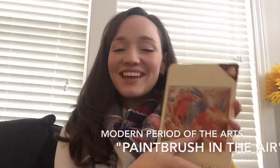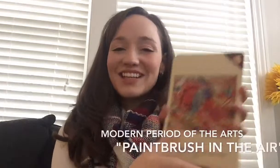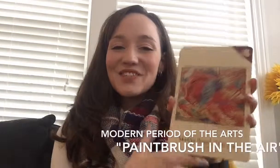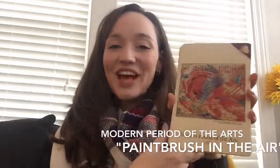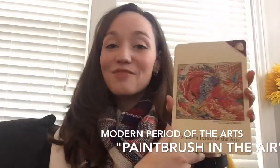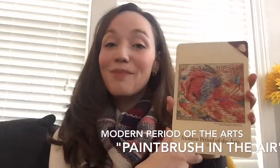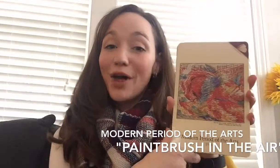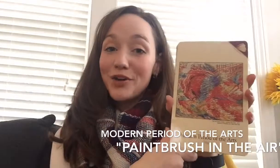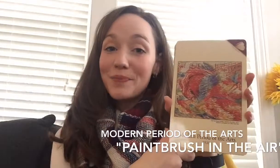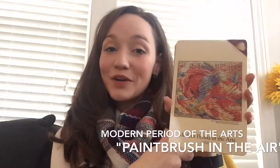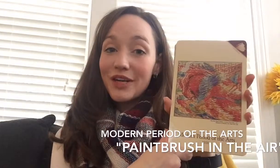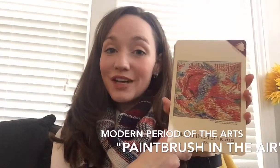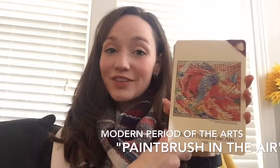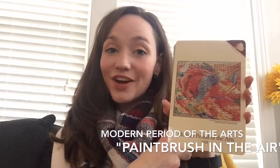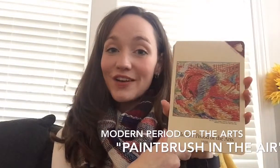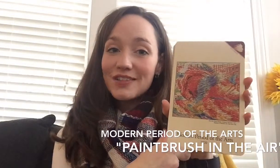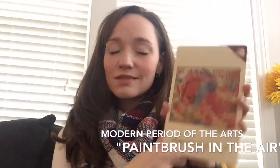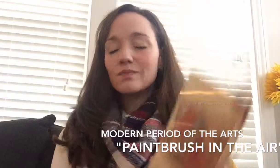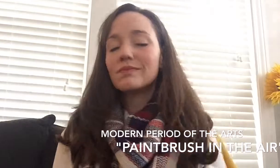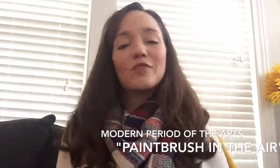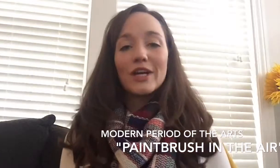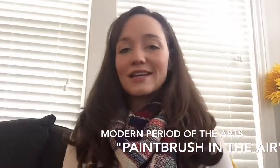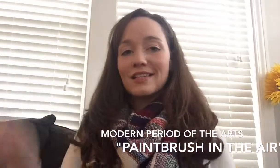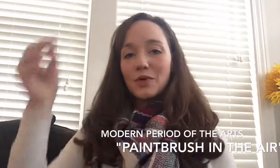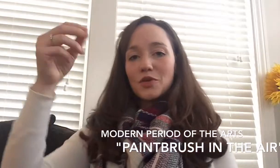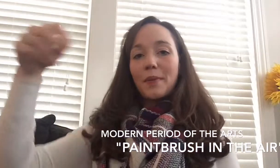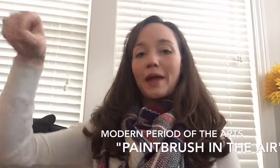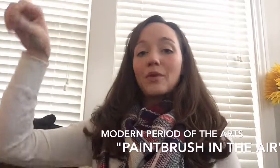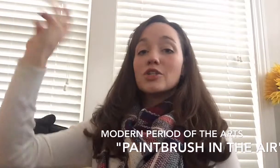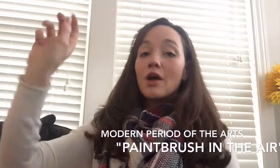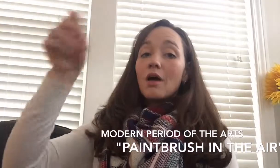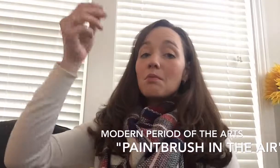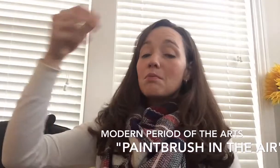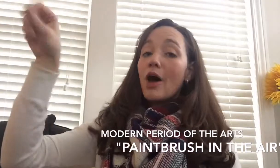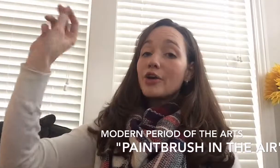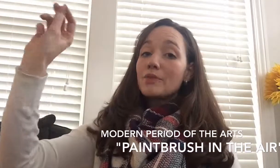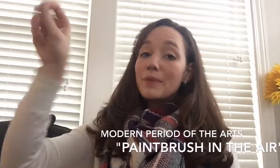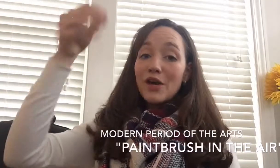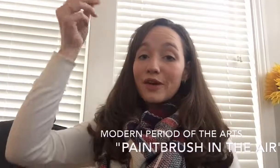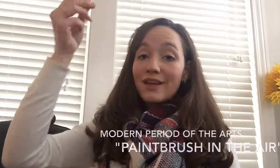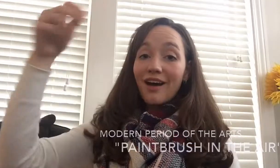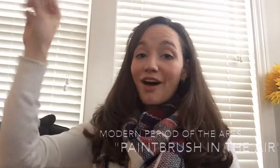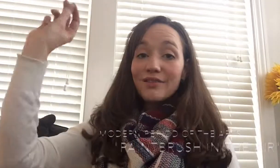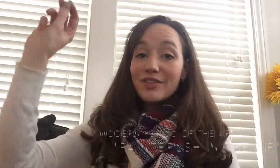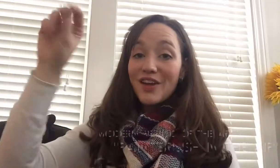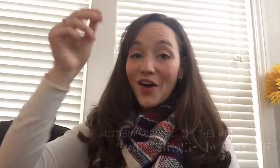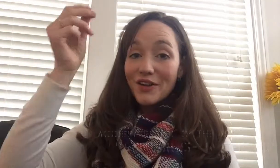Next we have Modern Period of the Arts. Very easy, we do a paintbrush. Modern Period of the